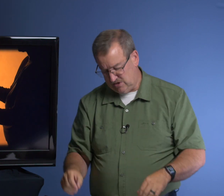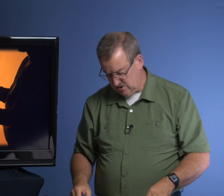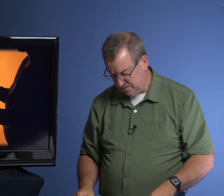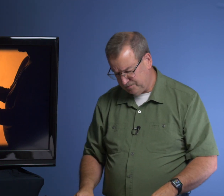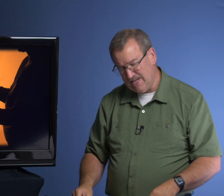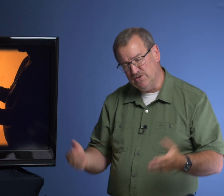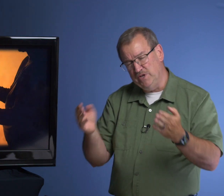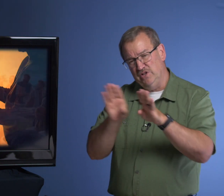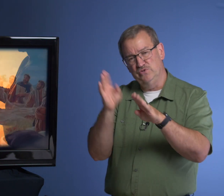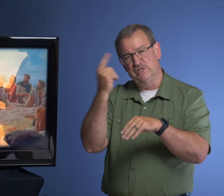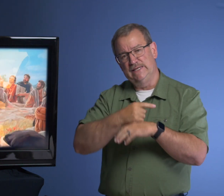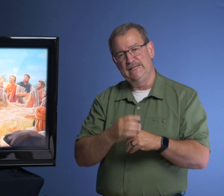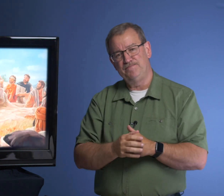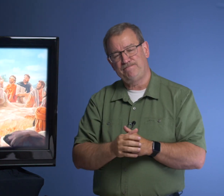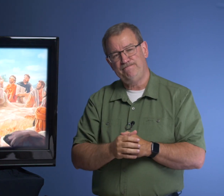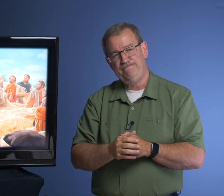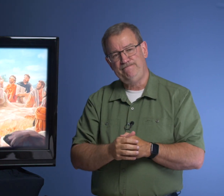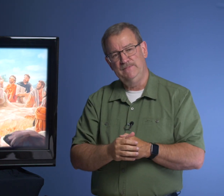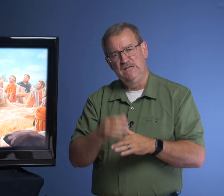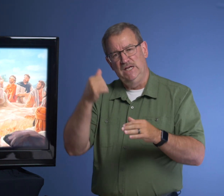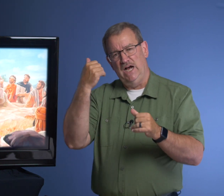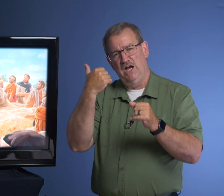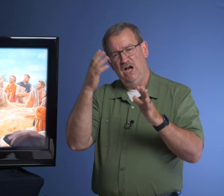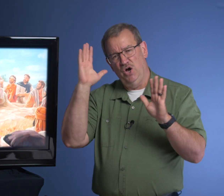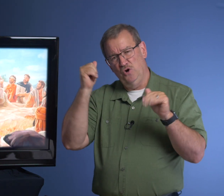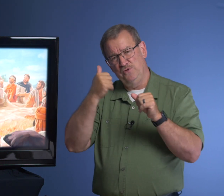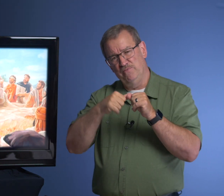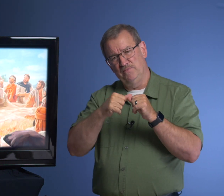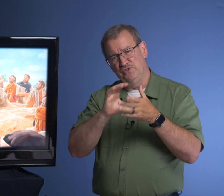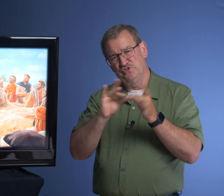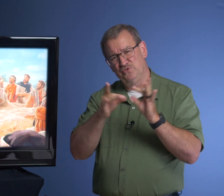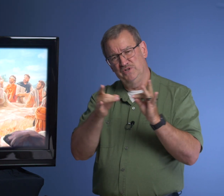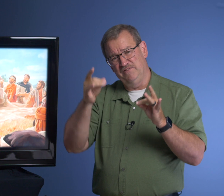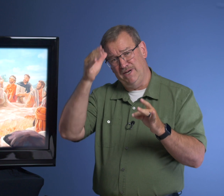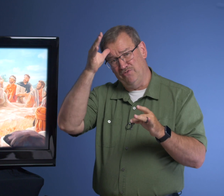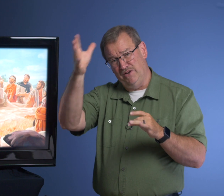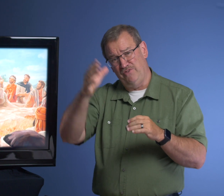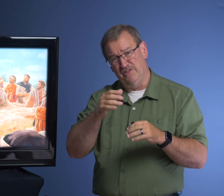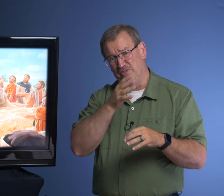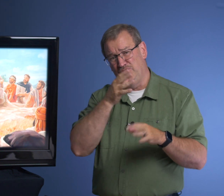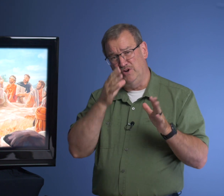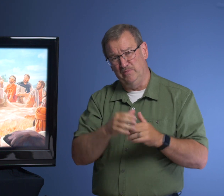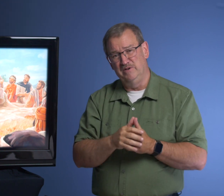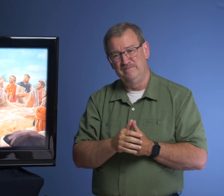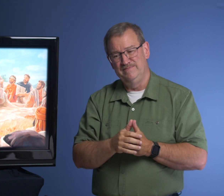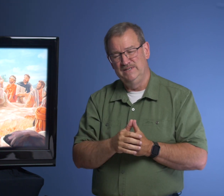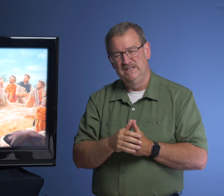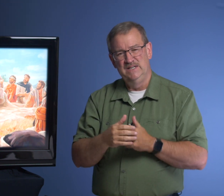you, as we close today, I hope you remember the story of my grandfather, the farmer.